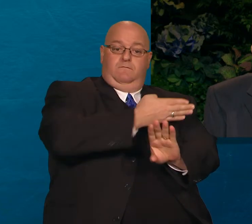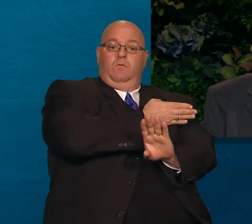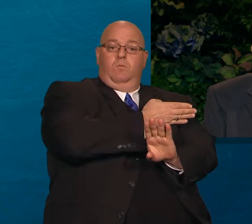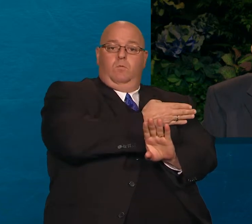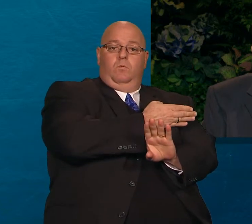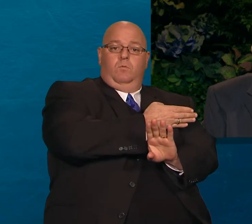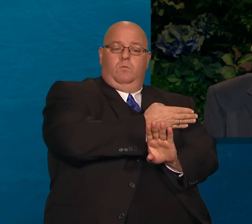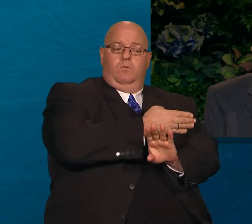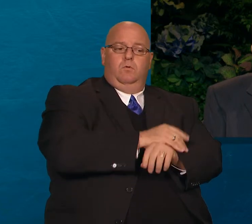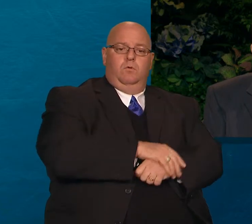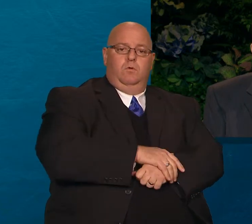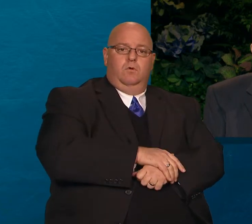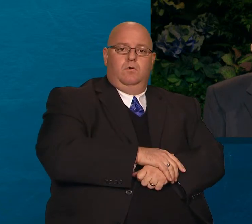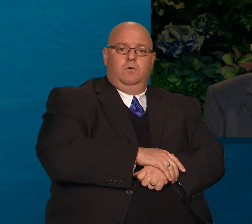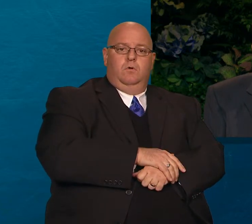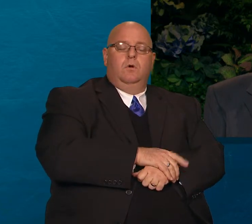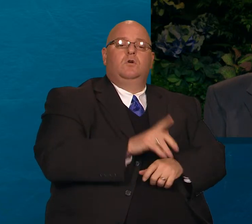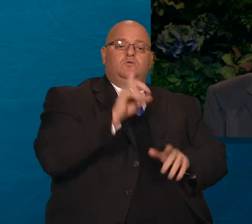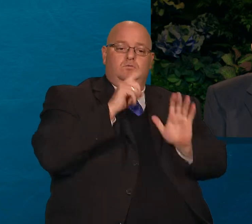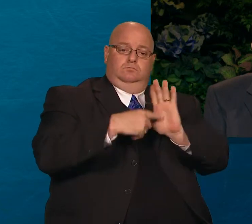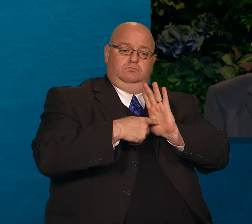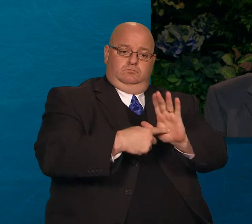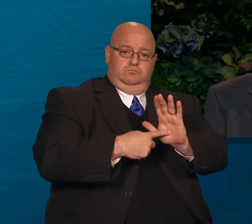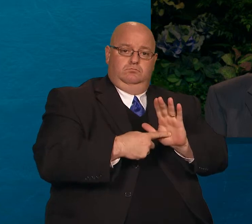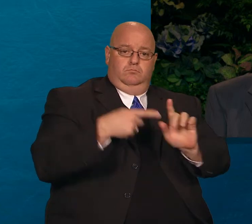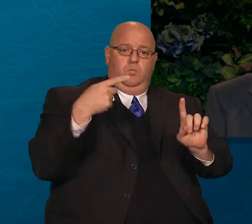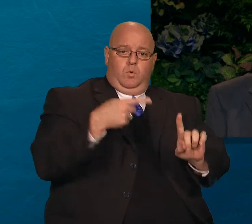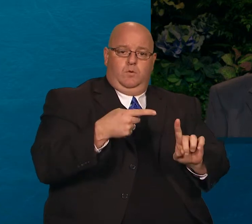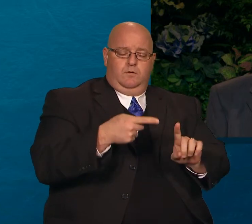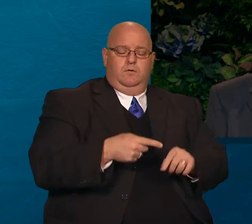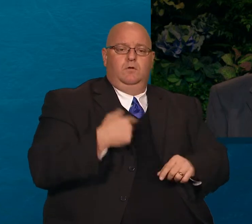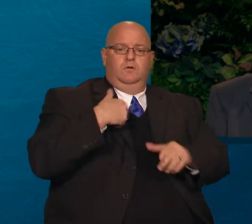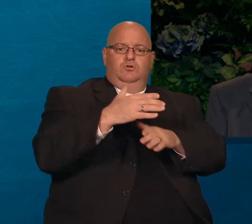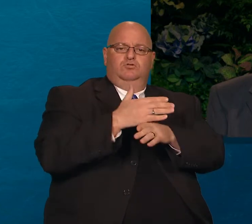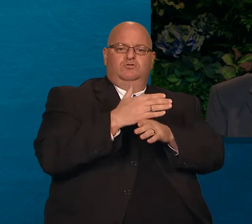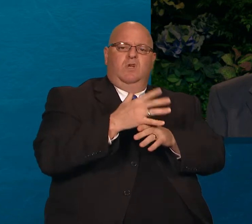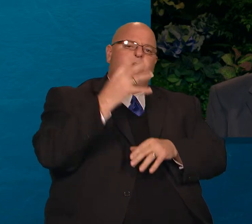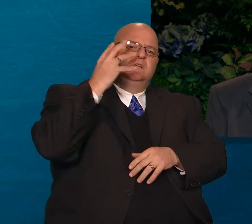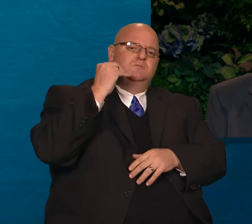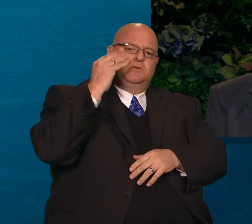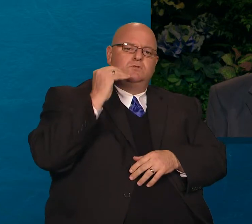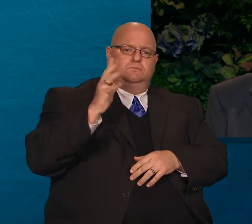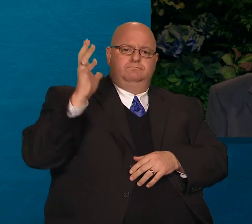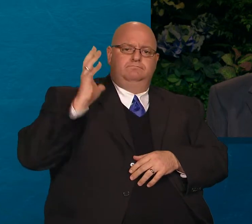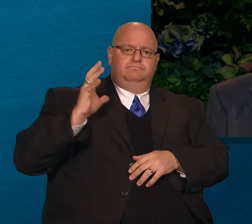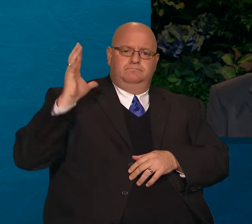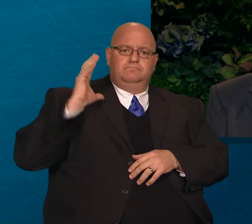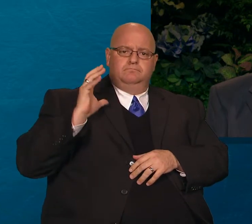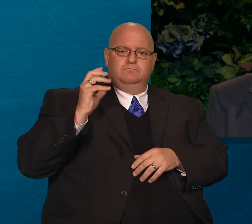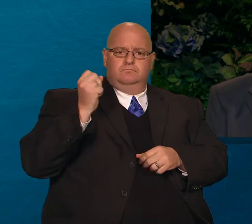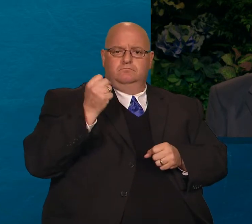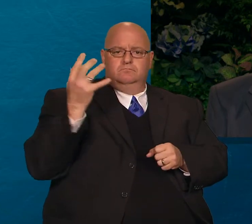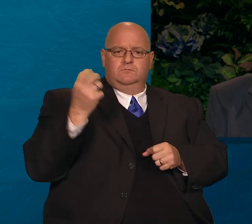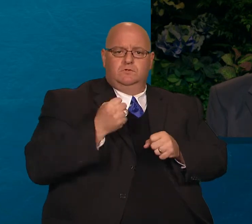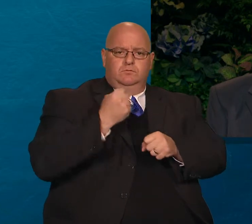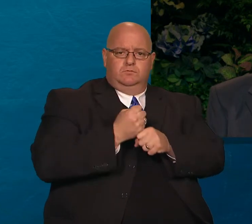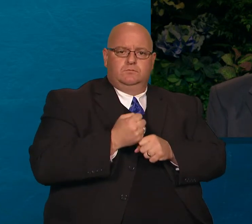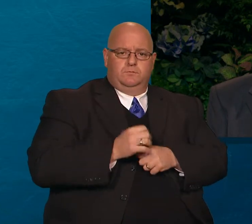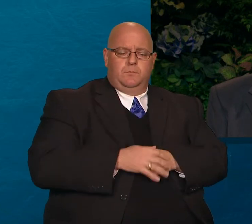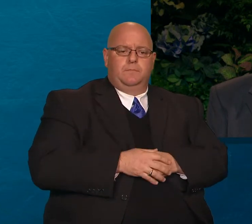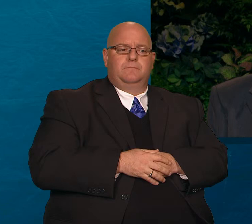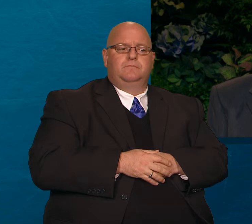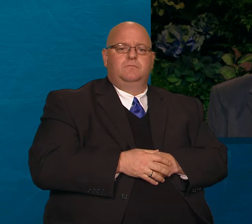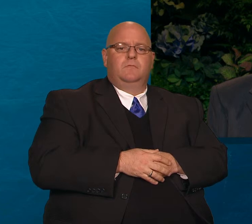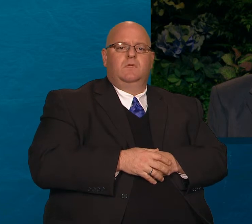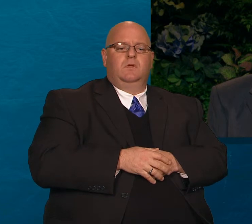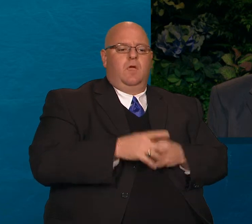advance. To illustrate this point, let me share with you an experience I had some years ago.